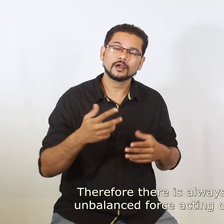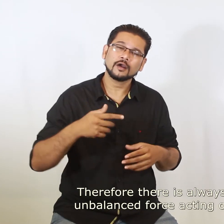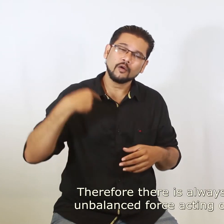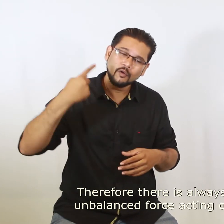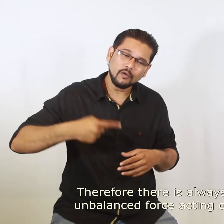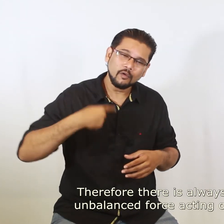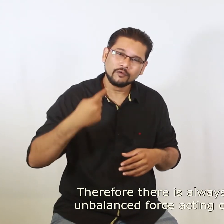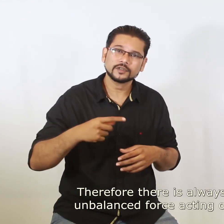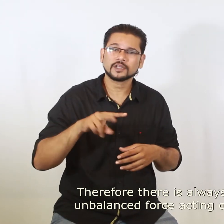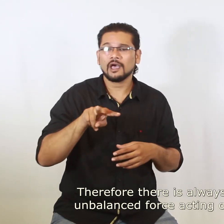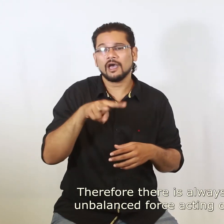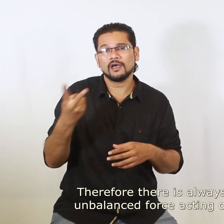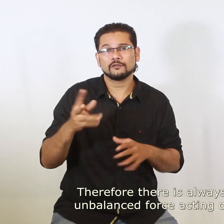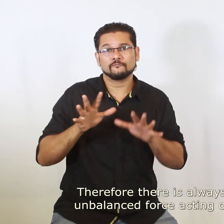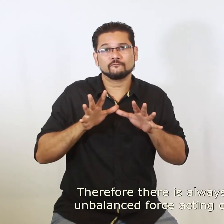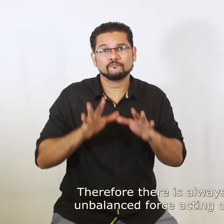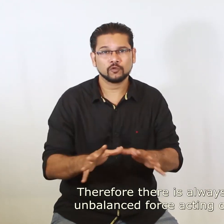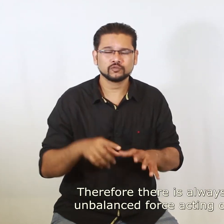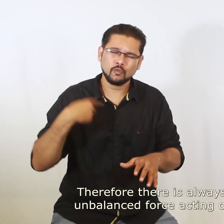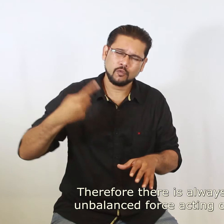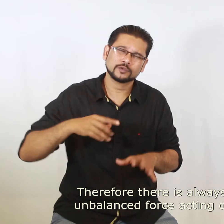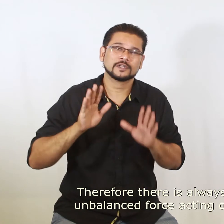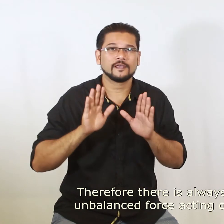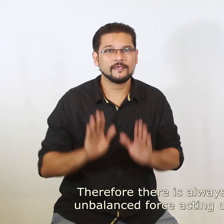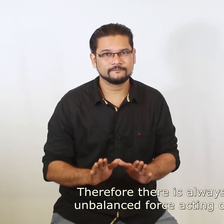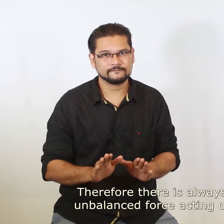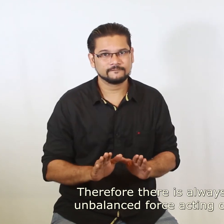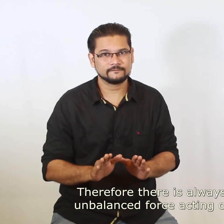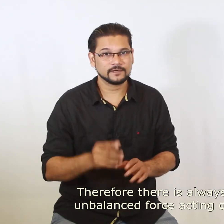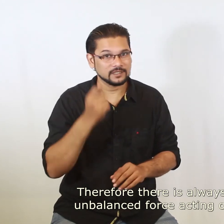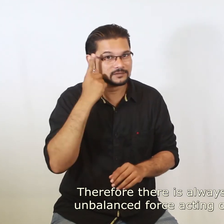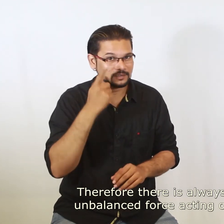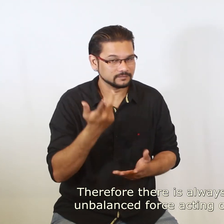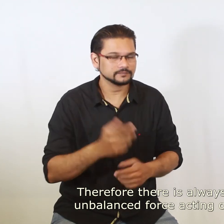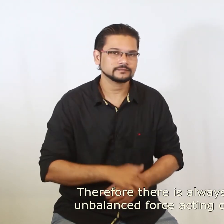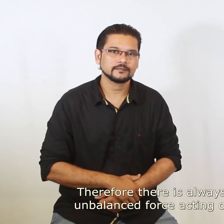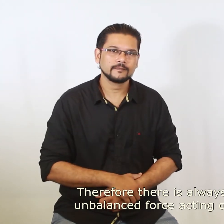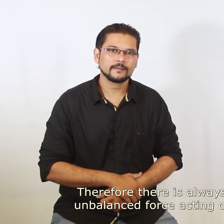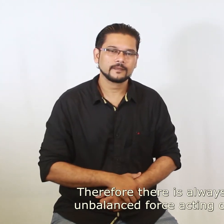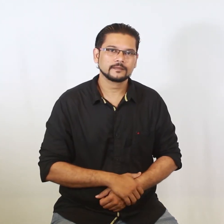Therefore, there is always an external unbalanced force acting on the object.